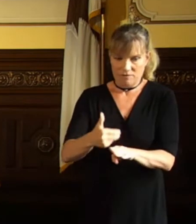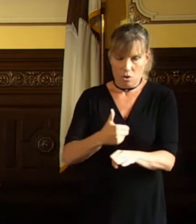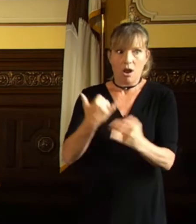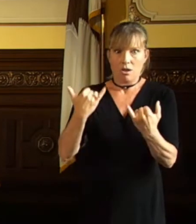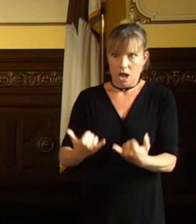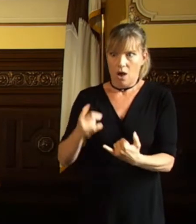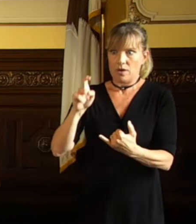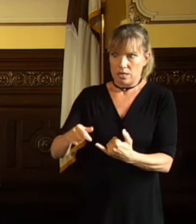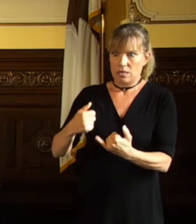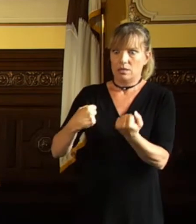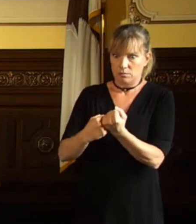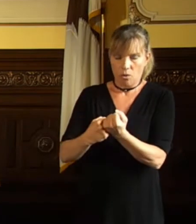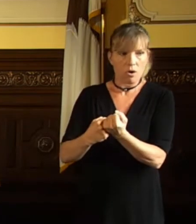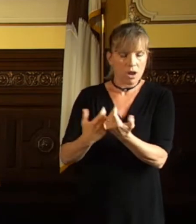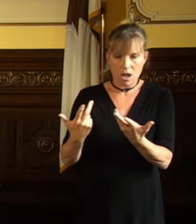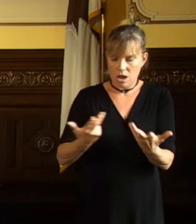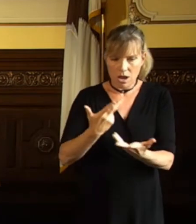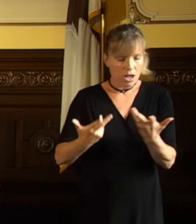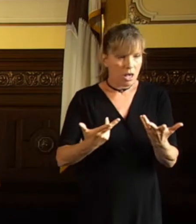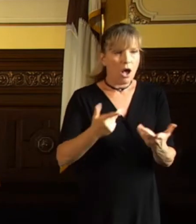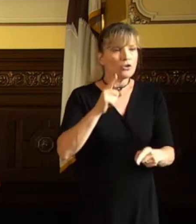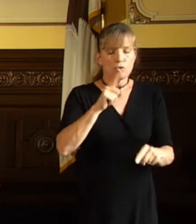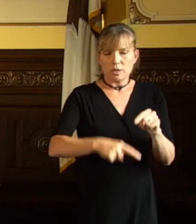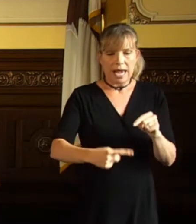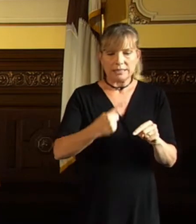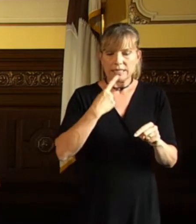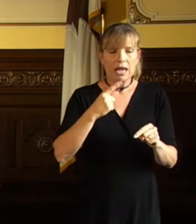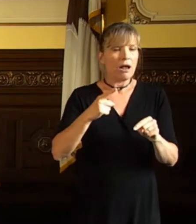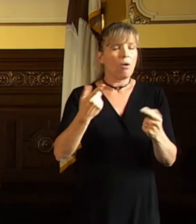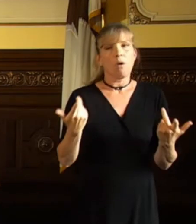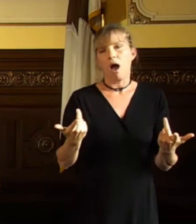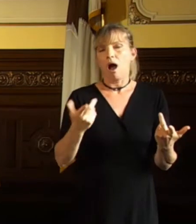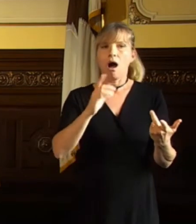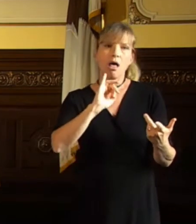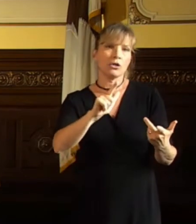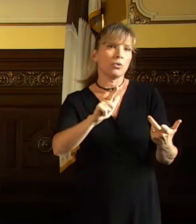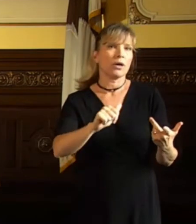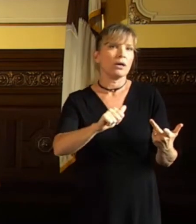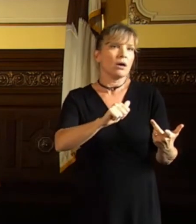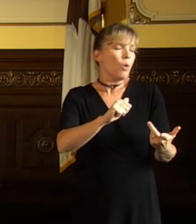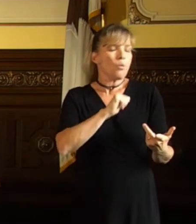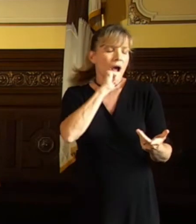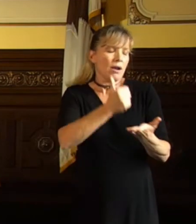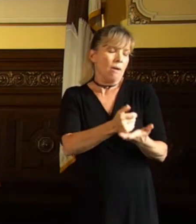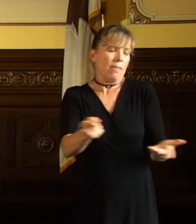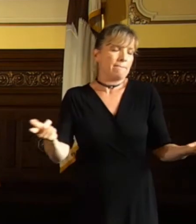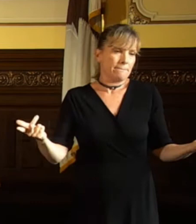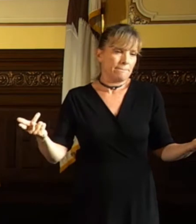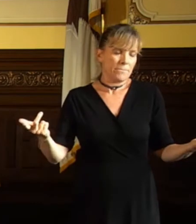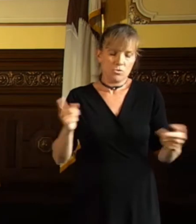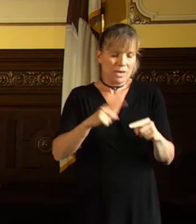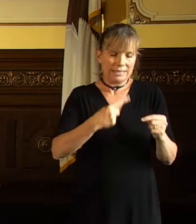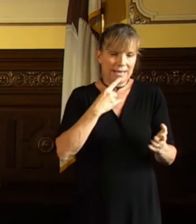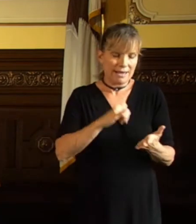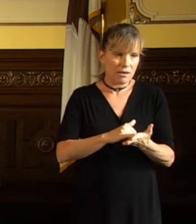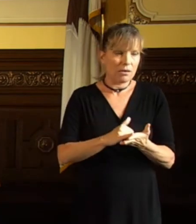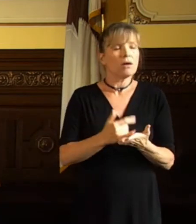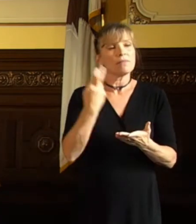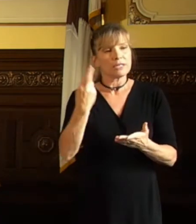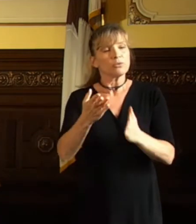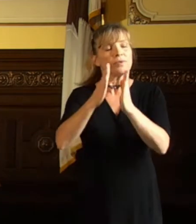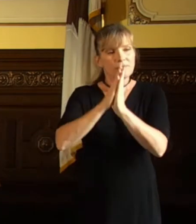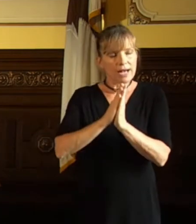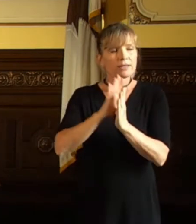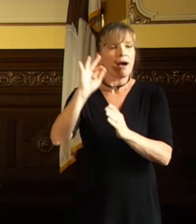now they need that support. So you can't say as a state, well, we're just not going to help people. And that's why we've